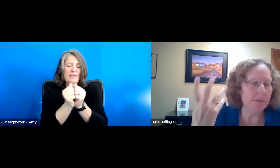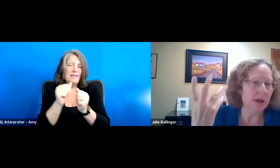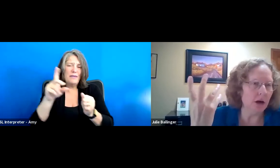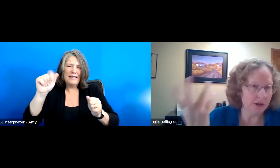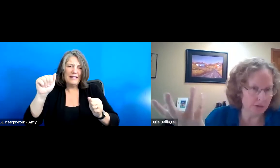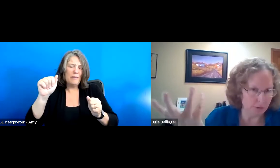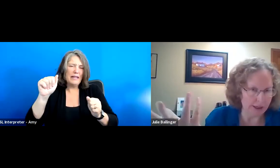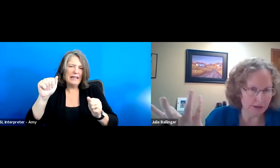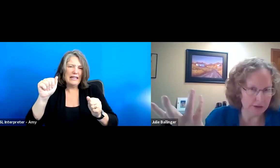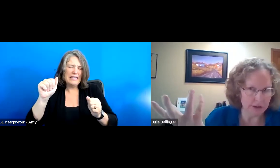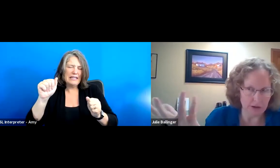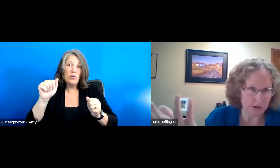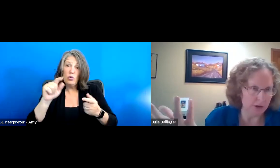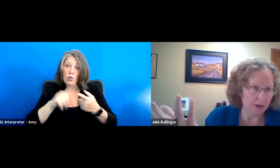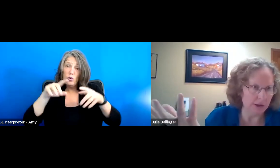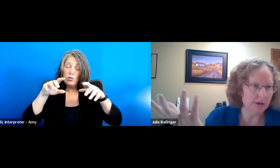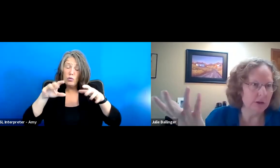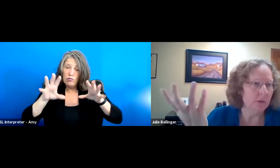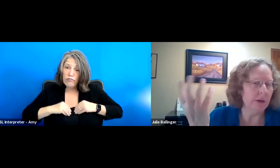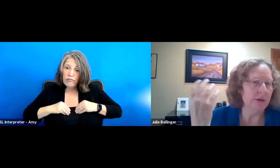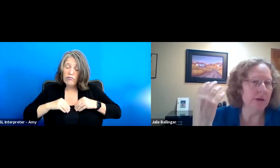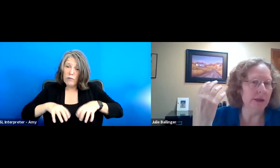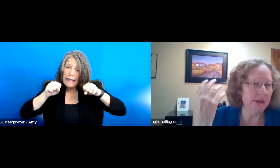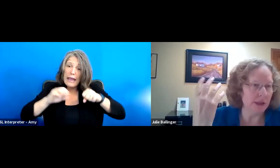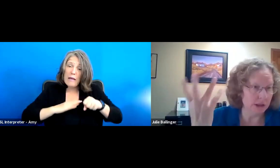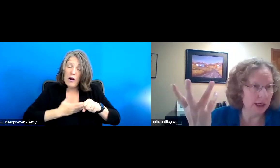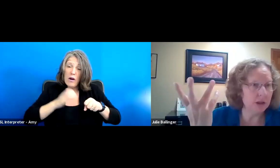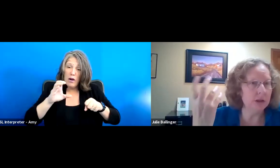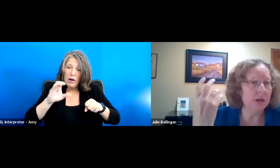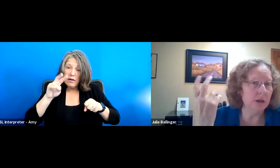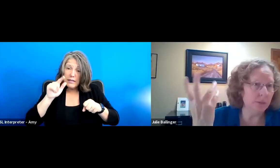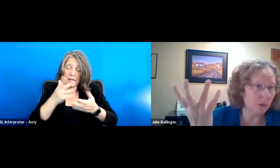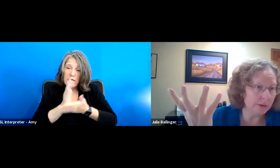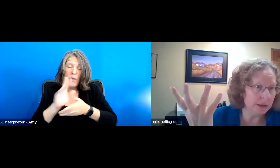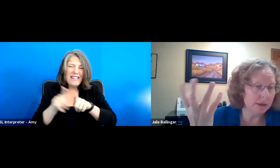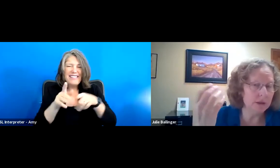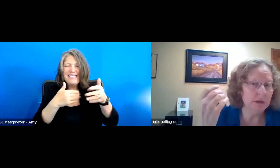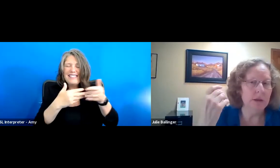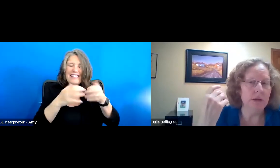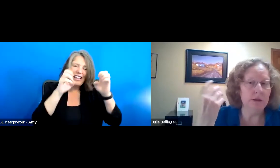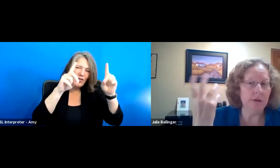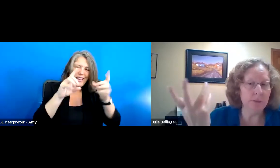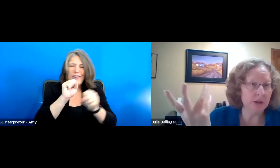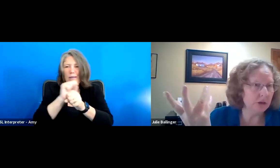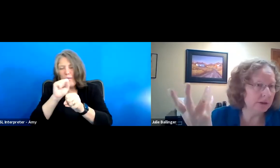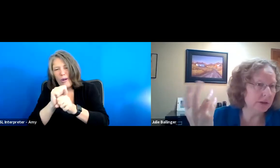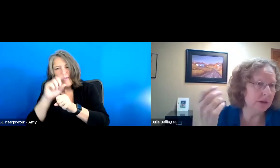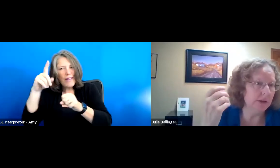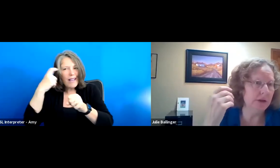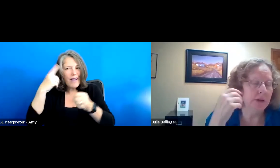in claiming our civil rights in our communities, whether it's education, employment,